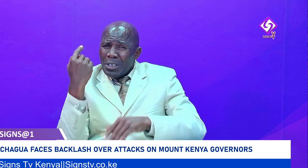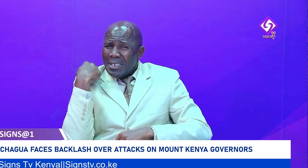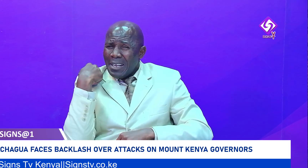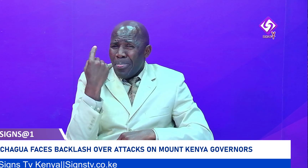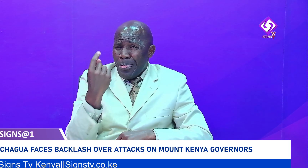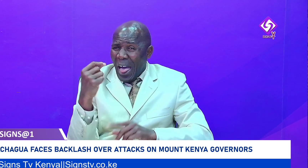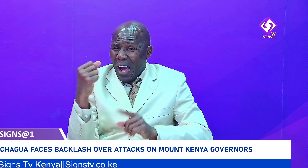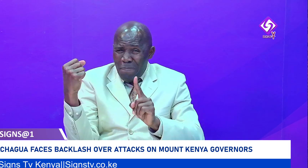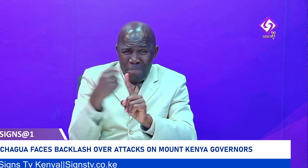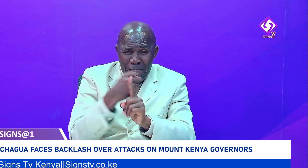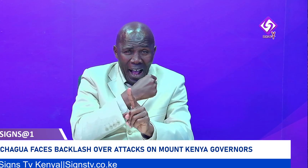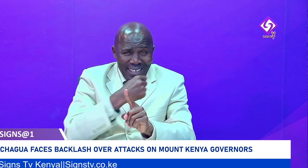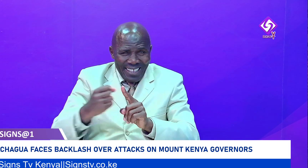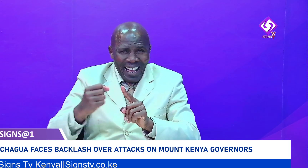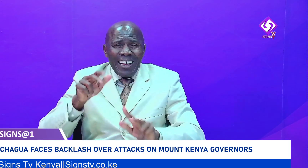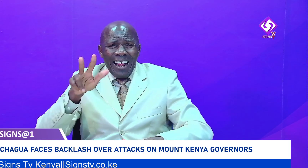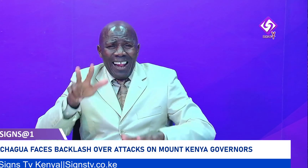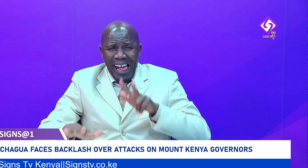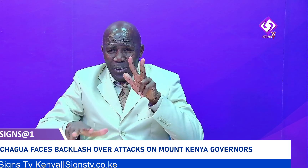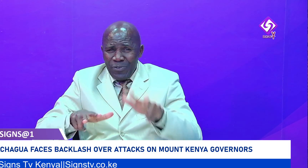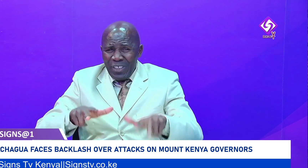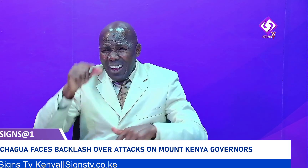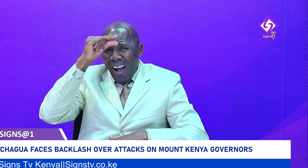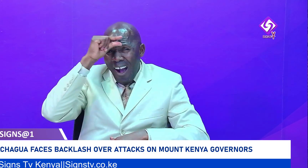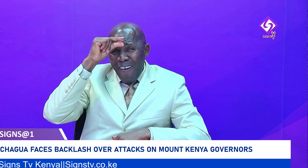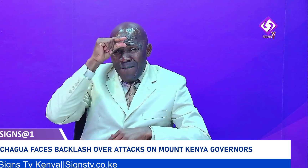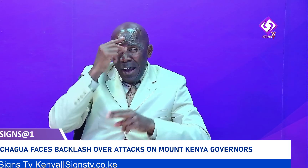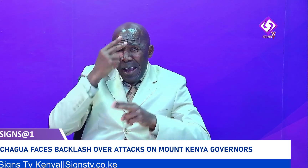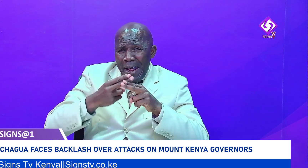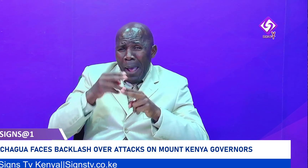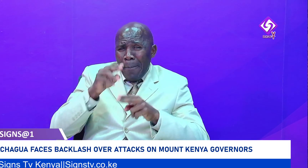Waiguru and Embu Governor Cecily Mbarire.